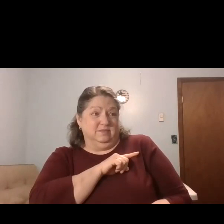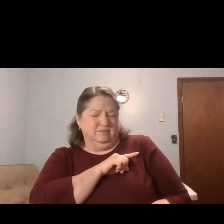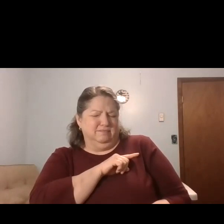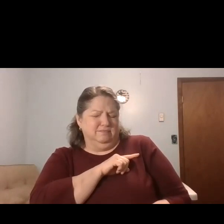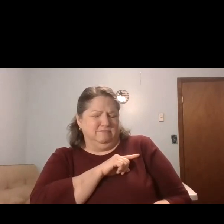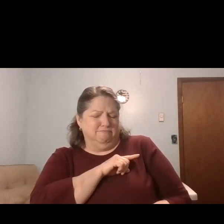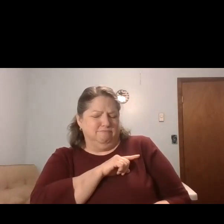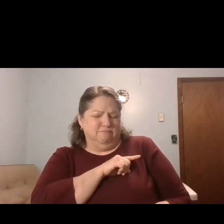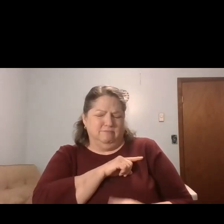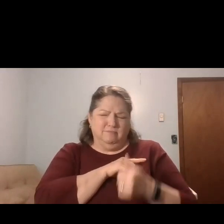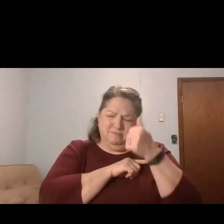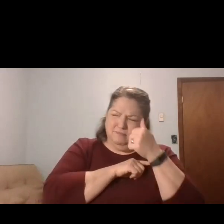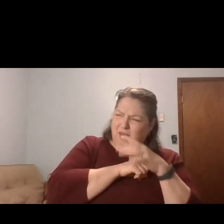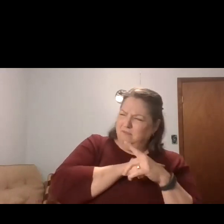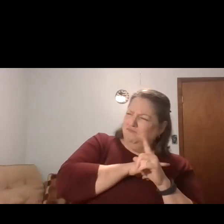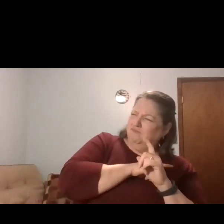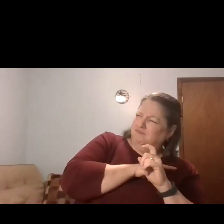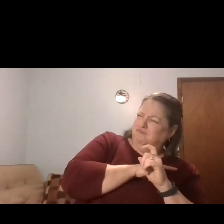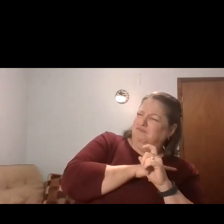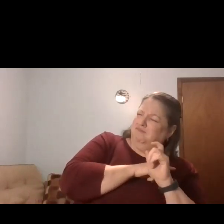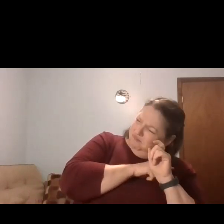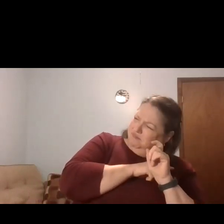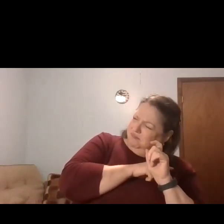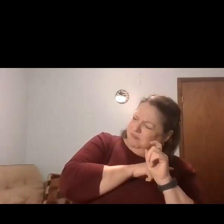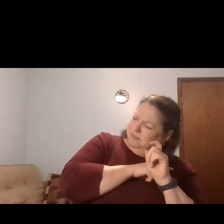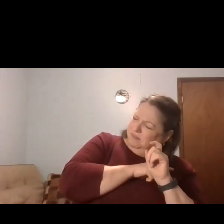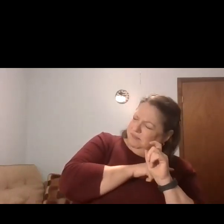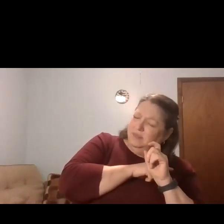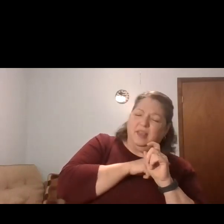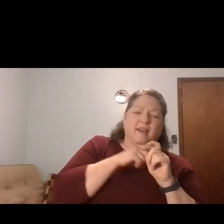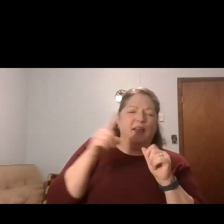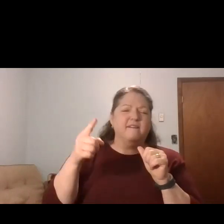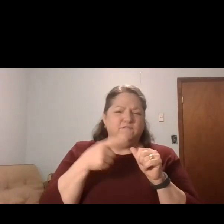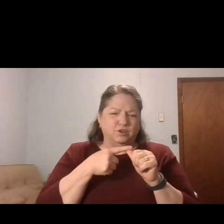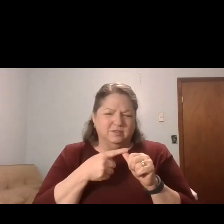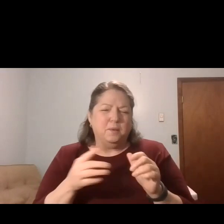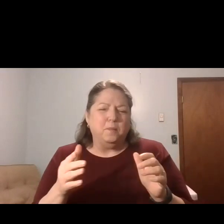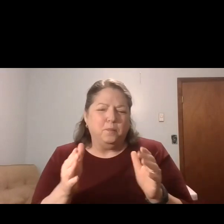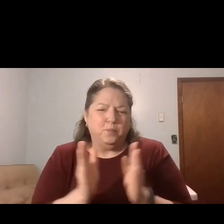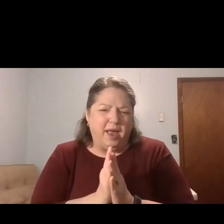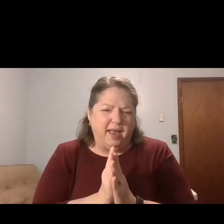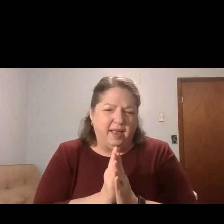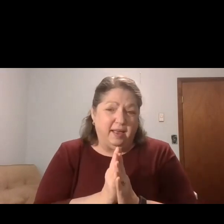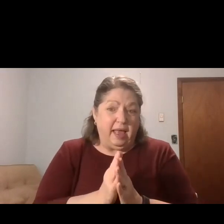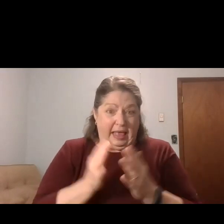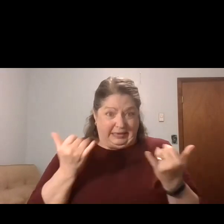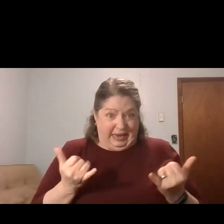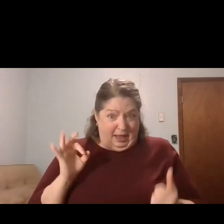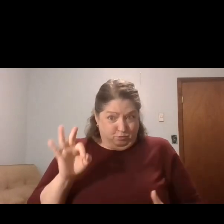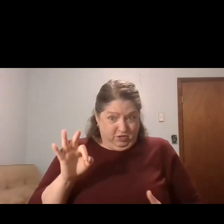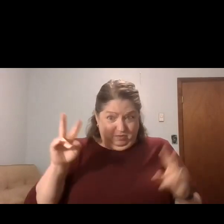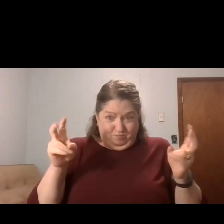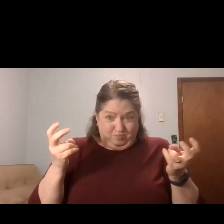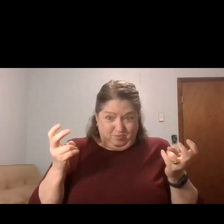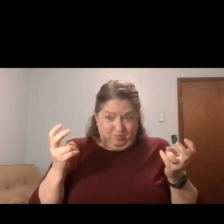his question. Before we go any further, would you please bow your heads and join me in prayer? The title to today's message is